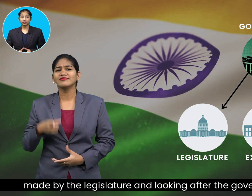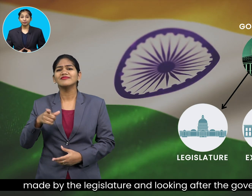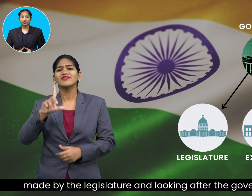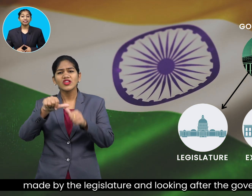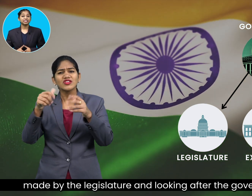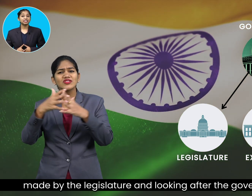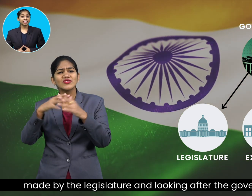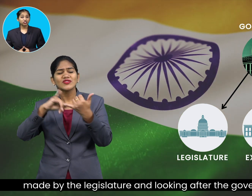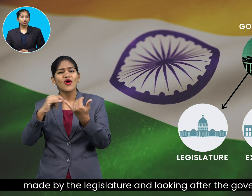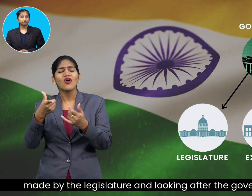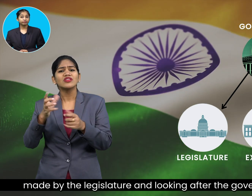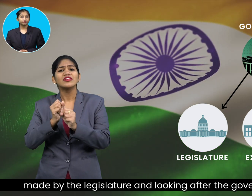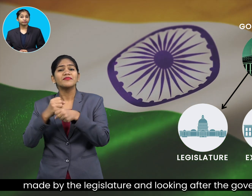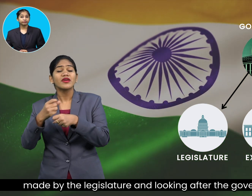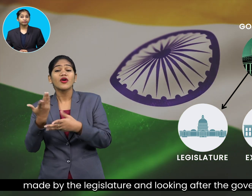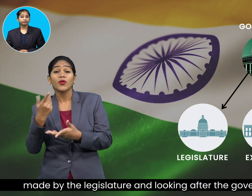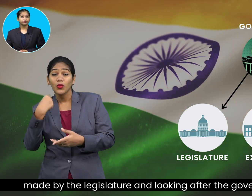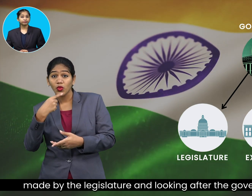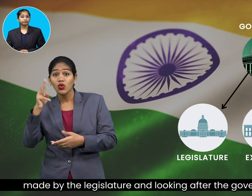Made by the legislature